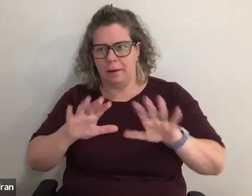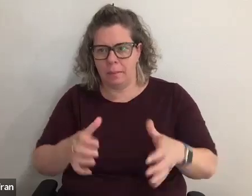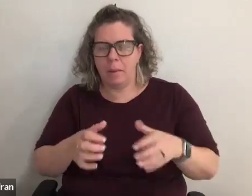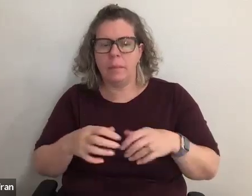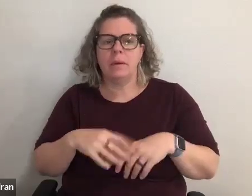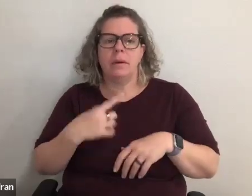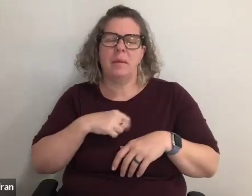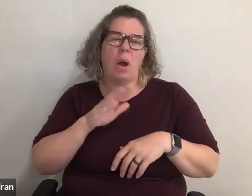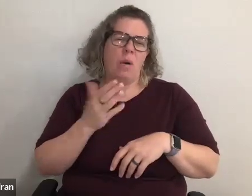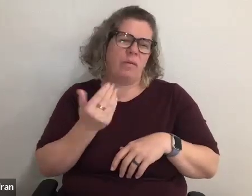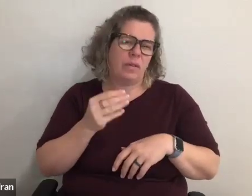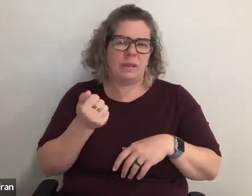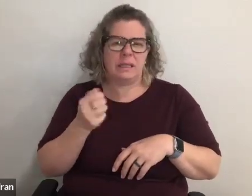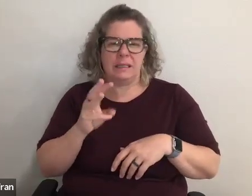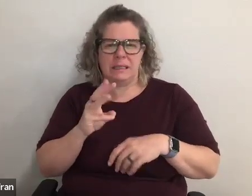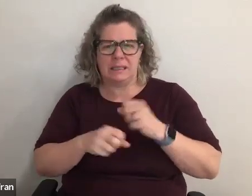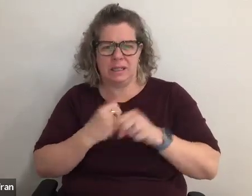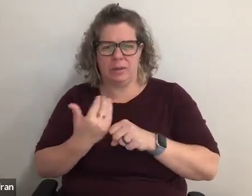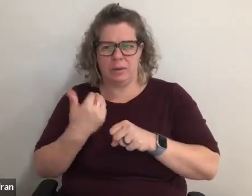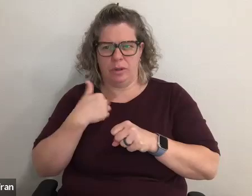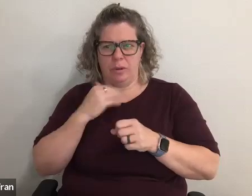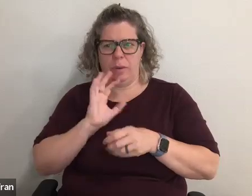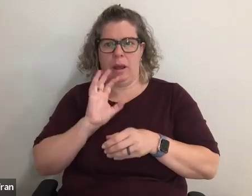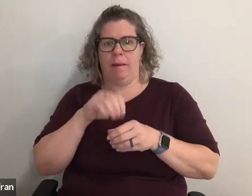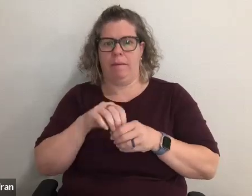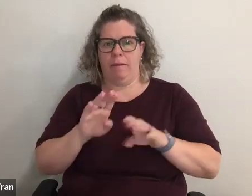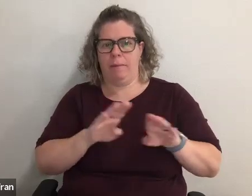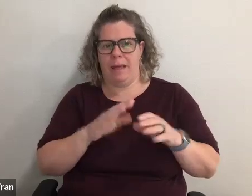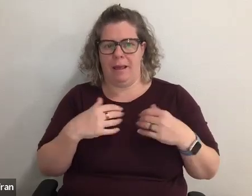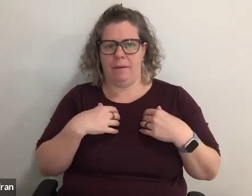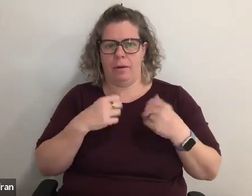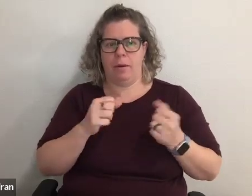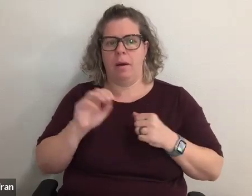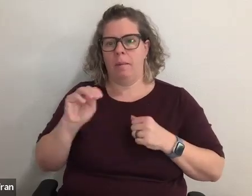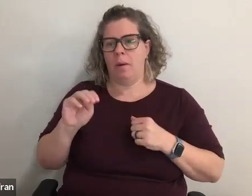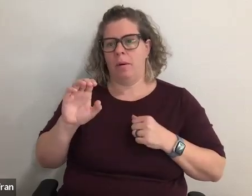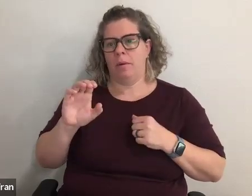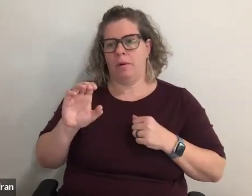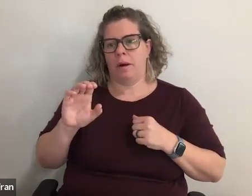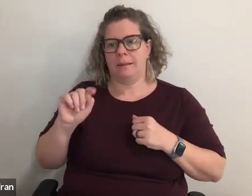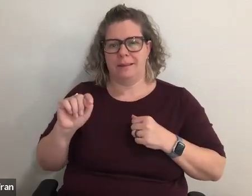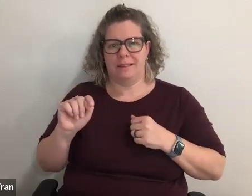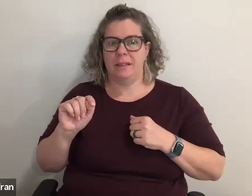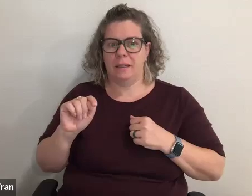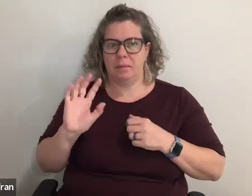years ago, we really dove deeper into behavioral health. And so obviously our mobile crisis team is an extension of